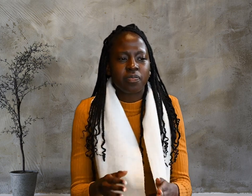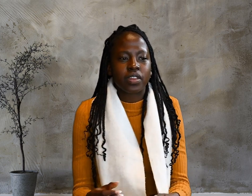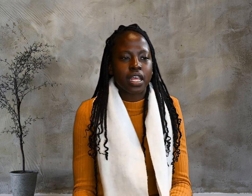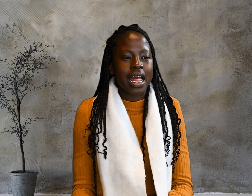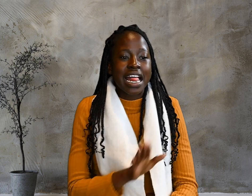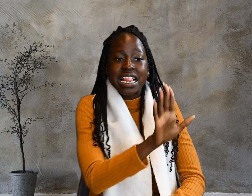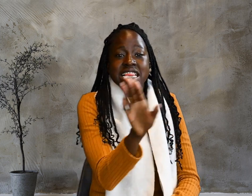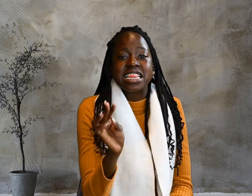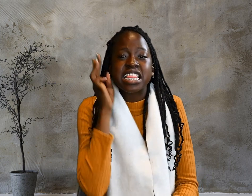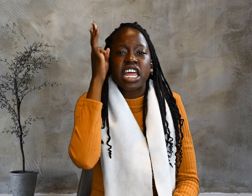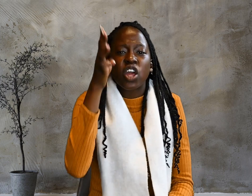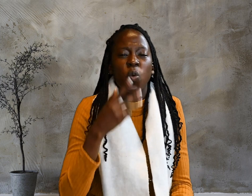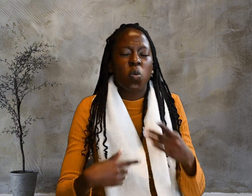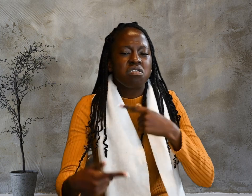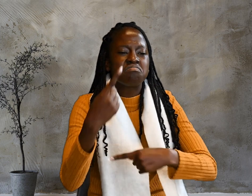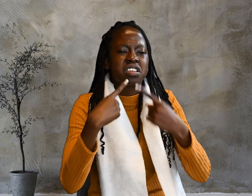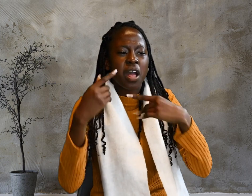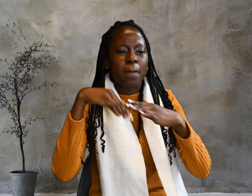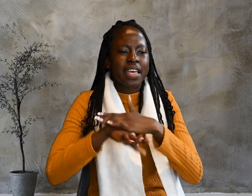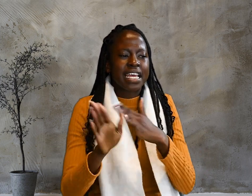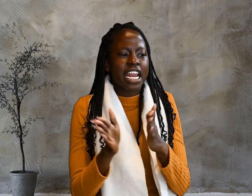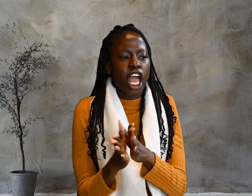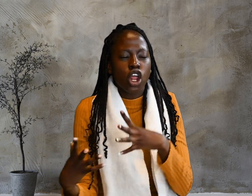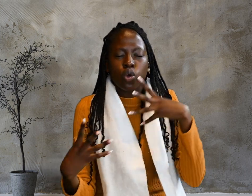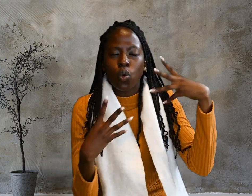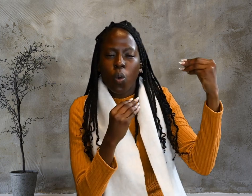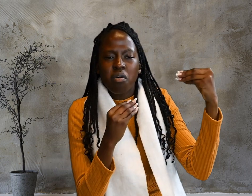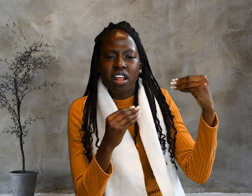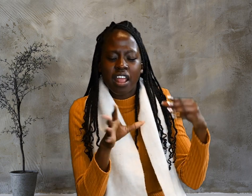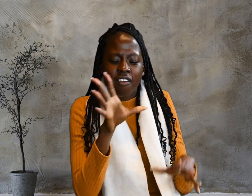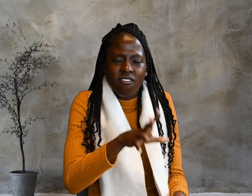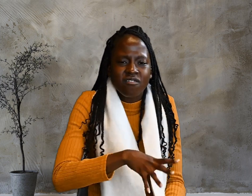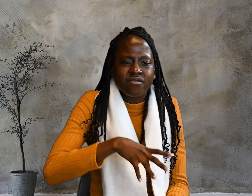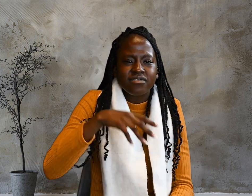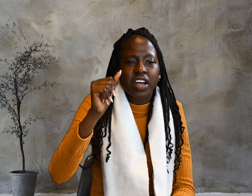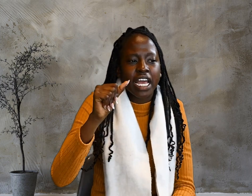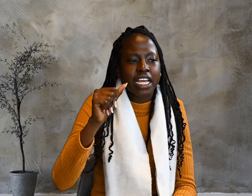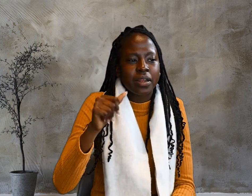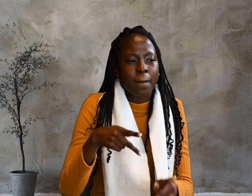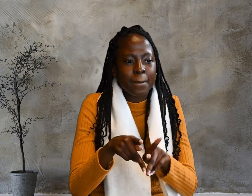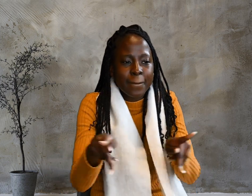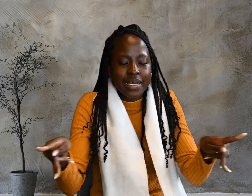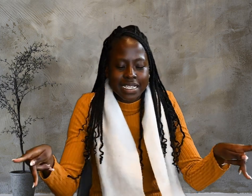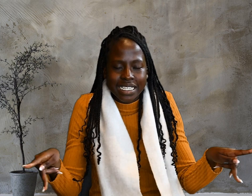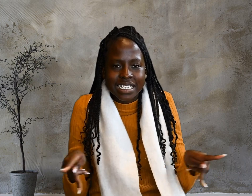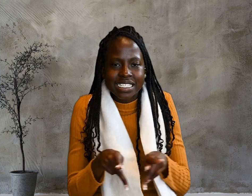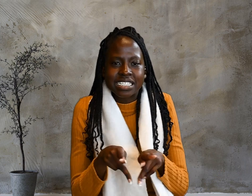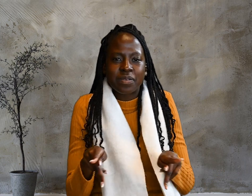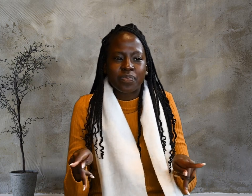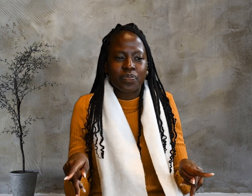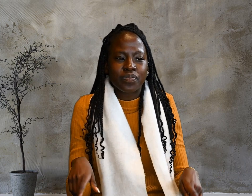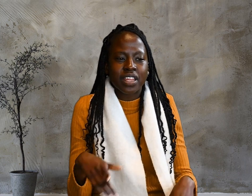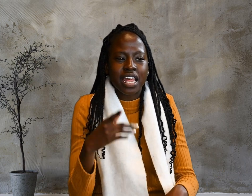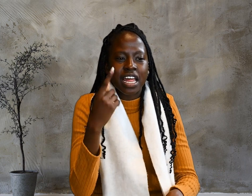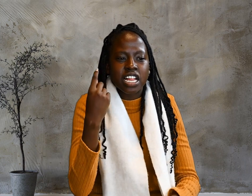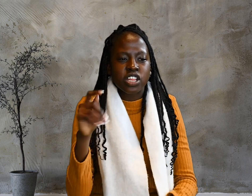They will come in and go out and find pasture. The thief comes only